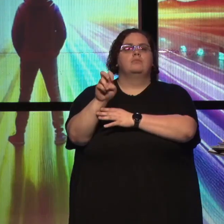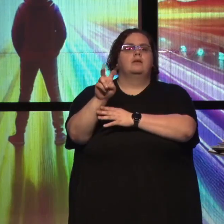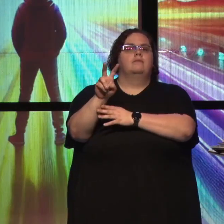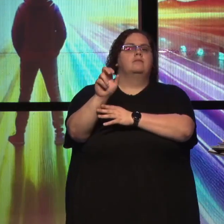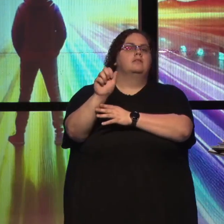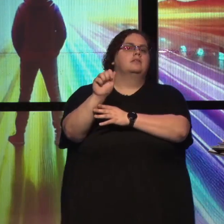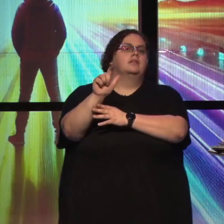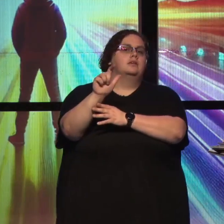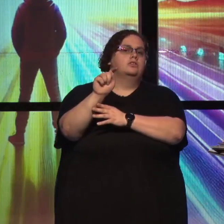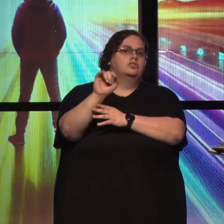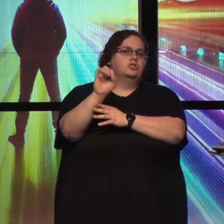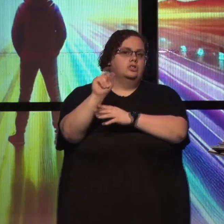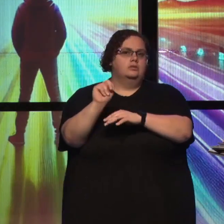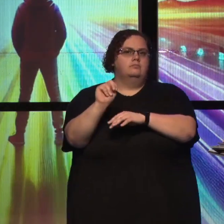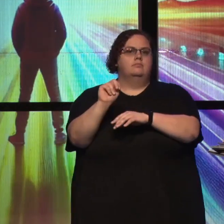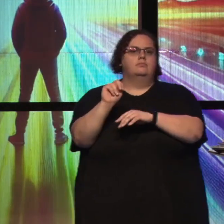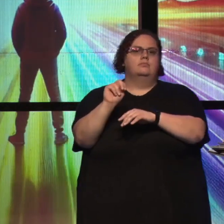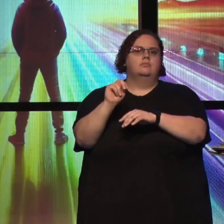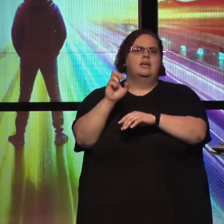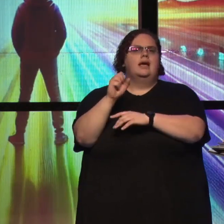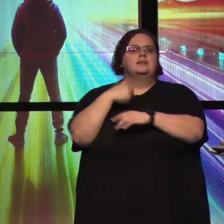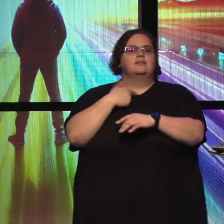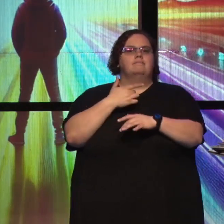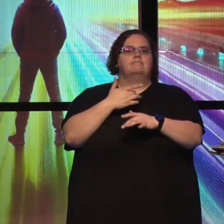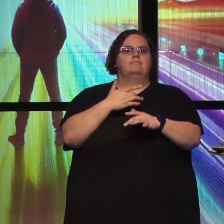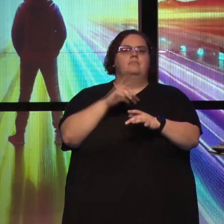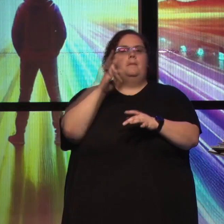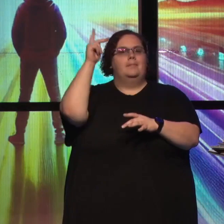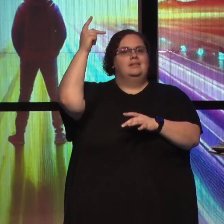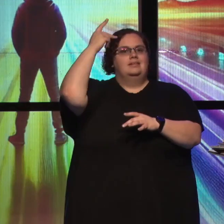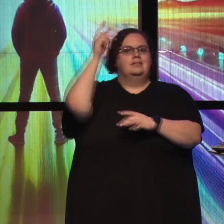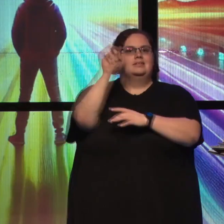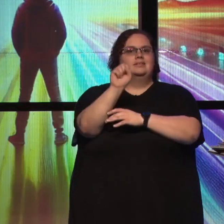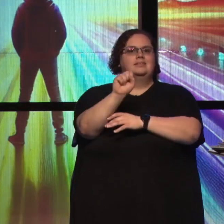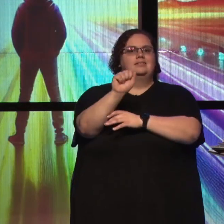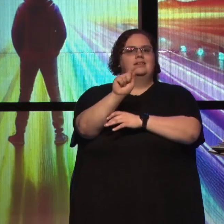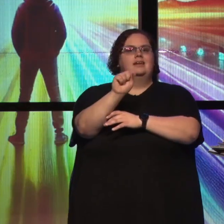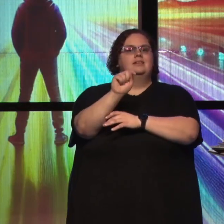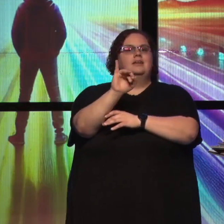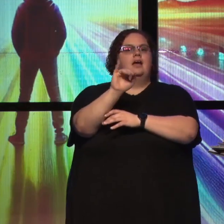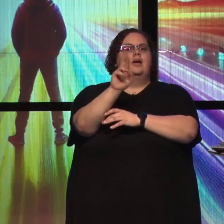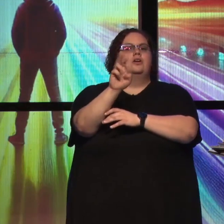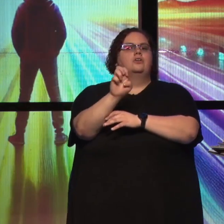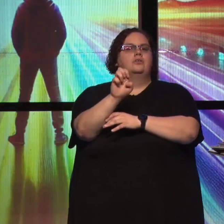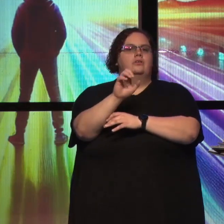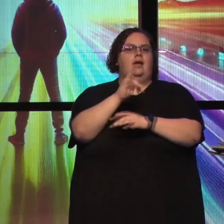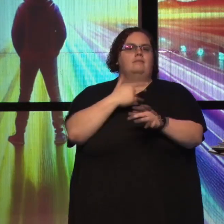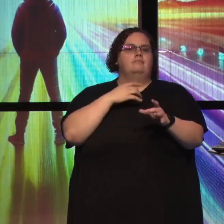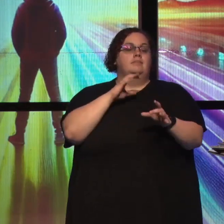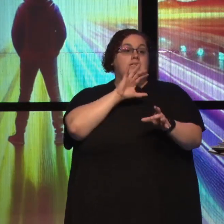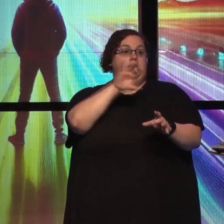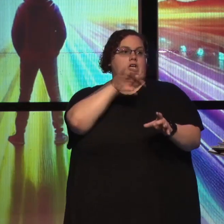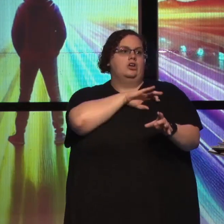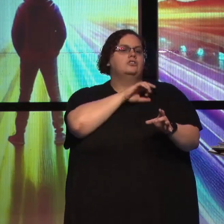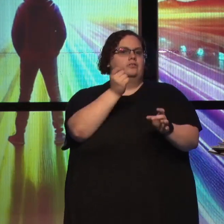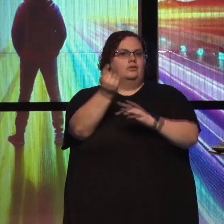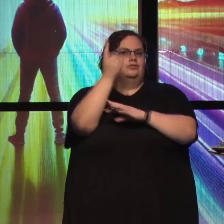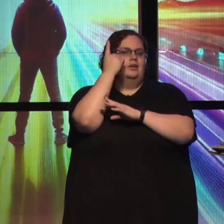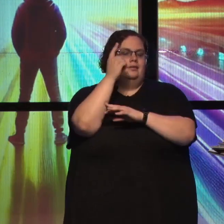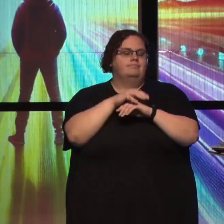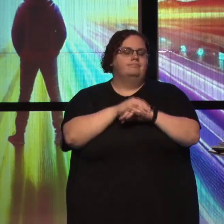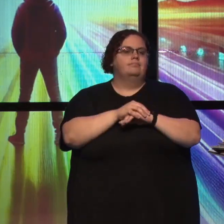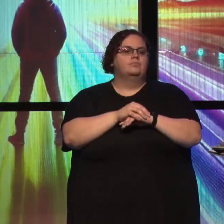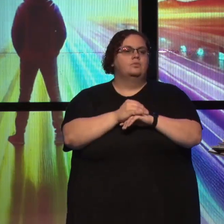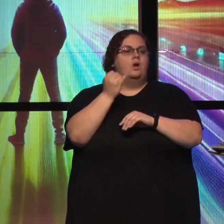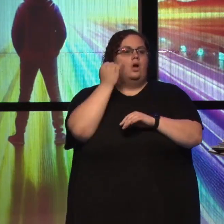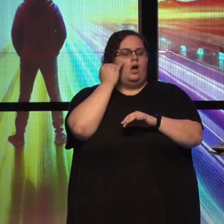satire with a little bit better understanding of the cast of characters. So if you're able to and you would like to this morning, I want to invite you to